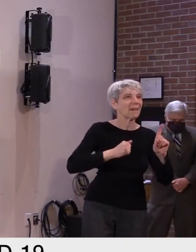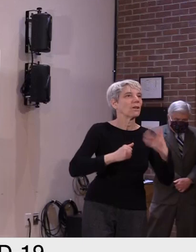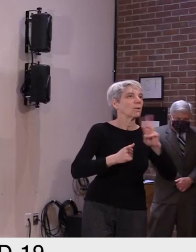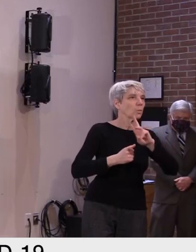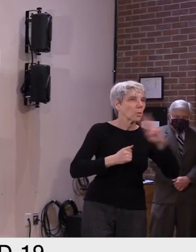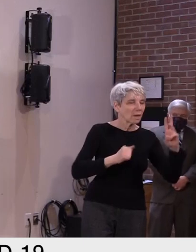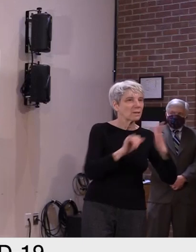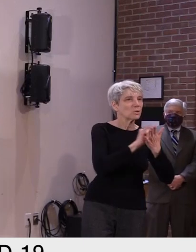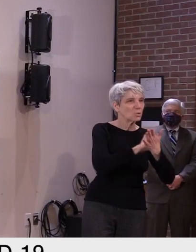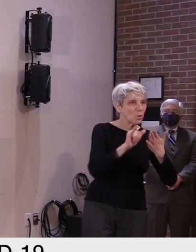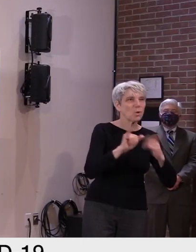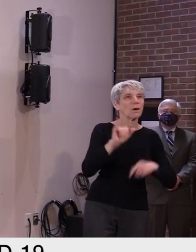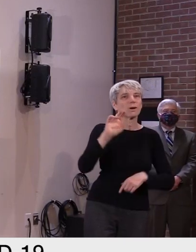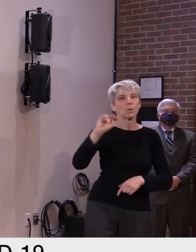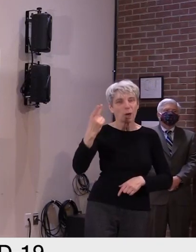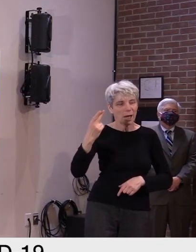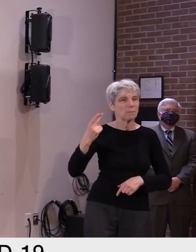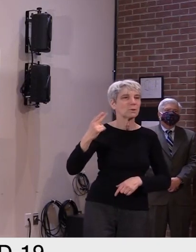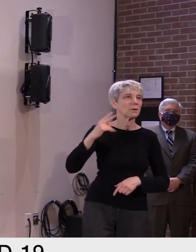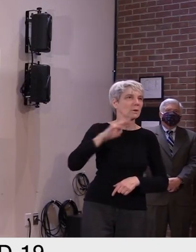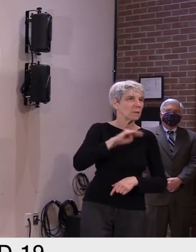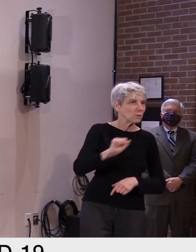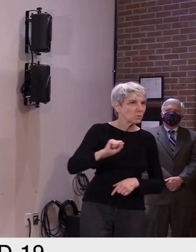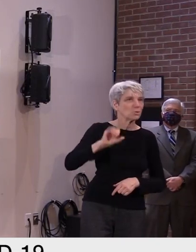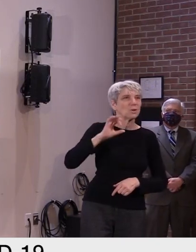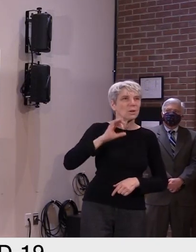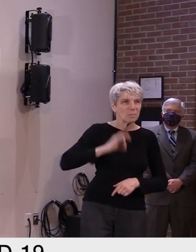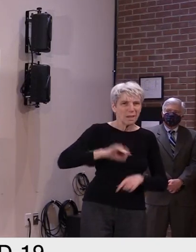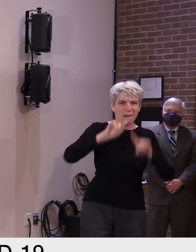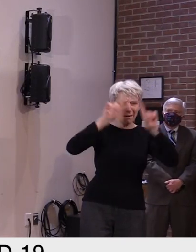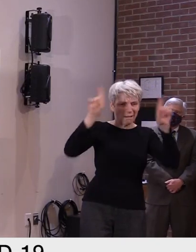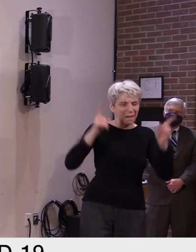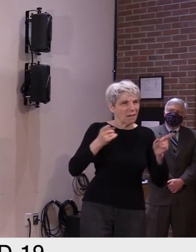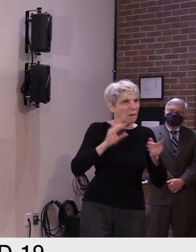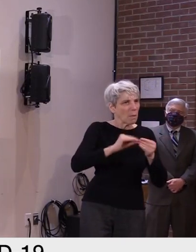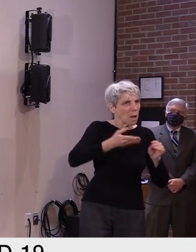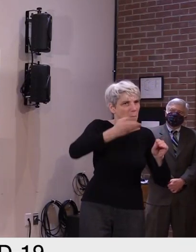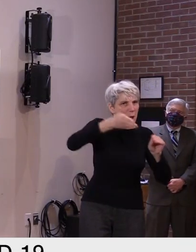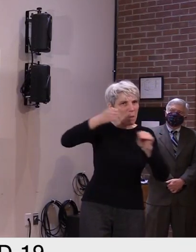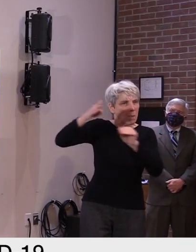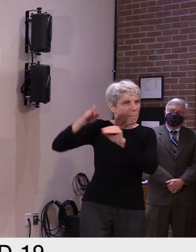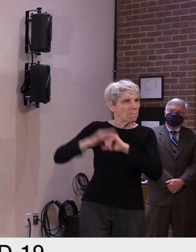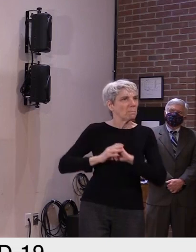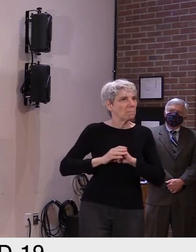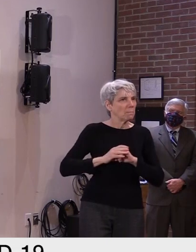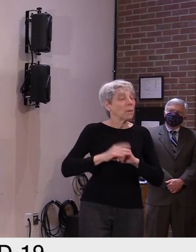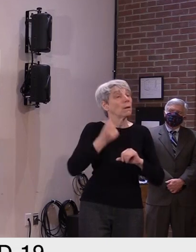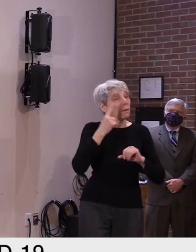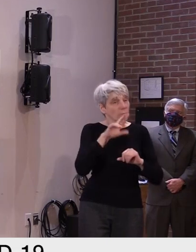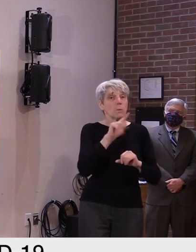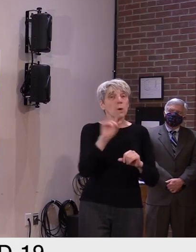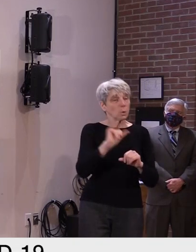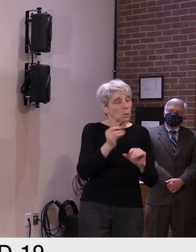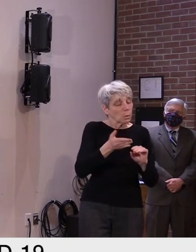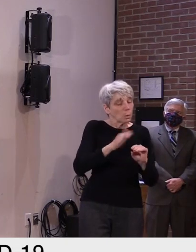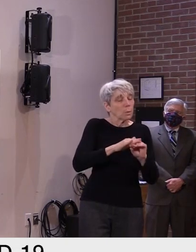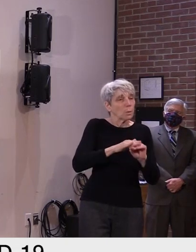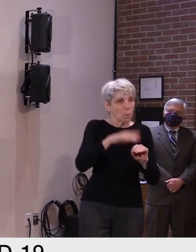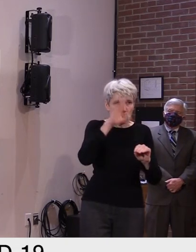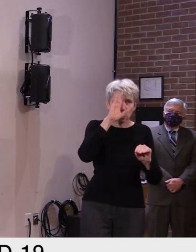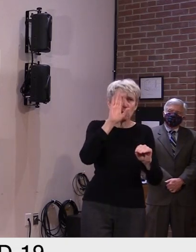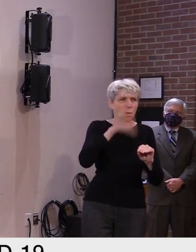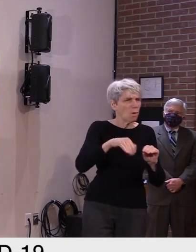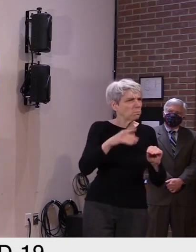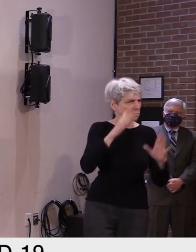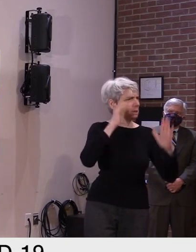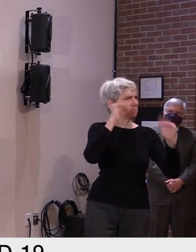numbers are consistently higher than they were just a couple of weeks ago. Not that this should be a surprise, as we've been forewarning of